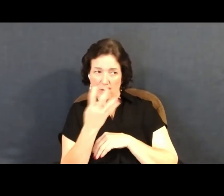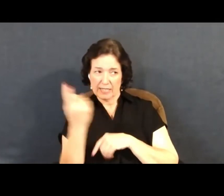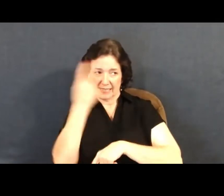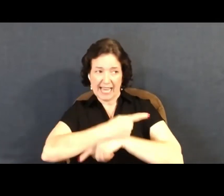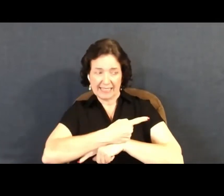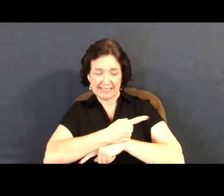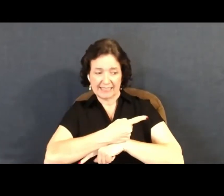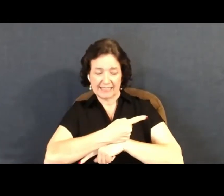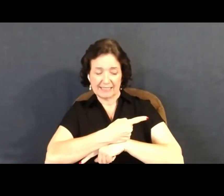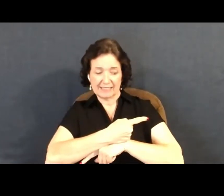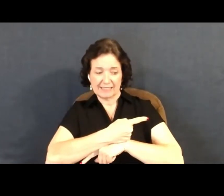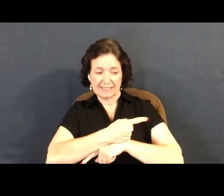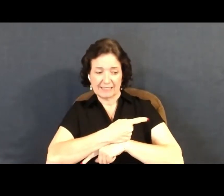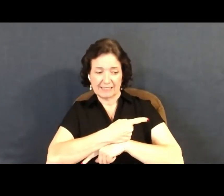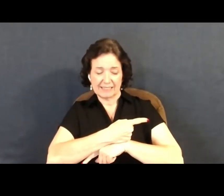days.